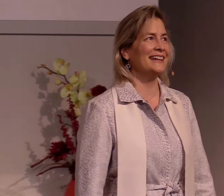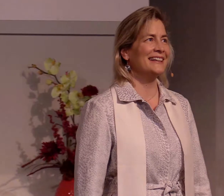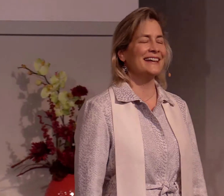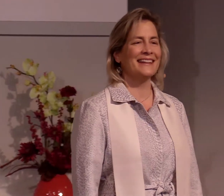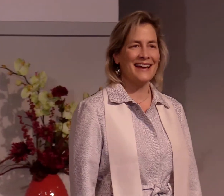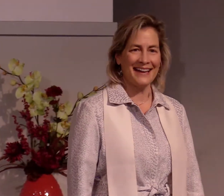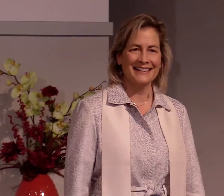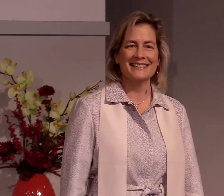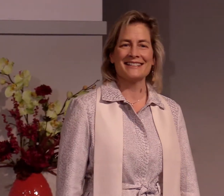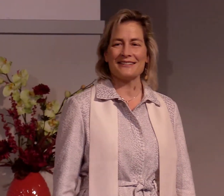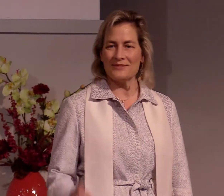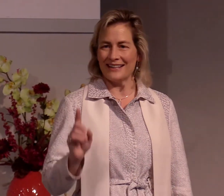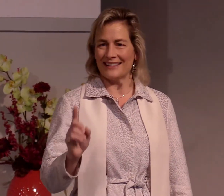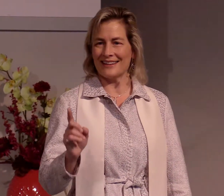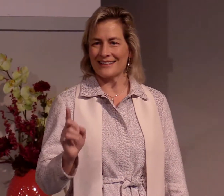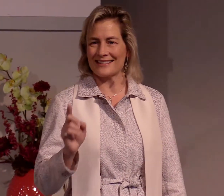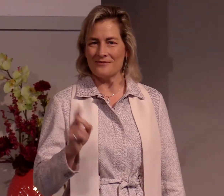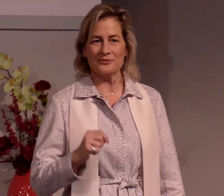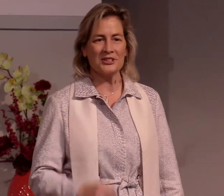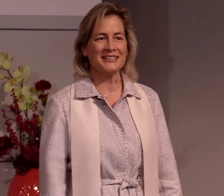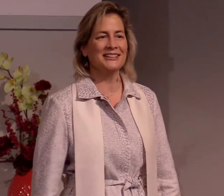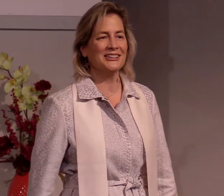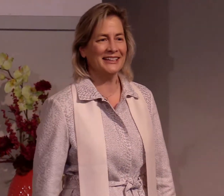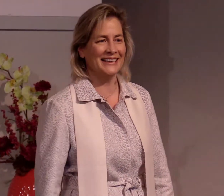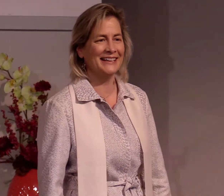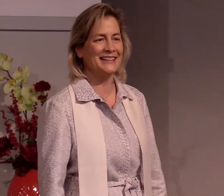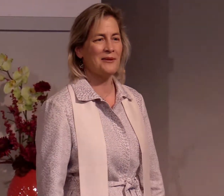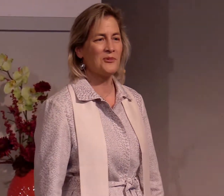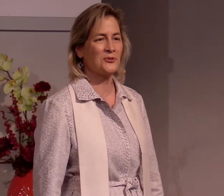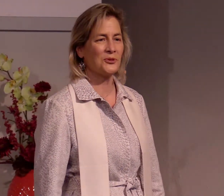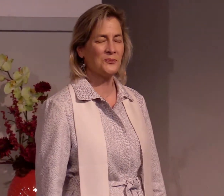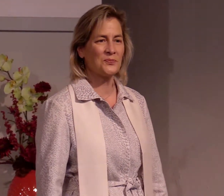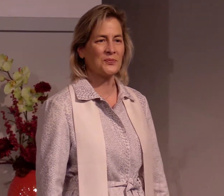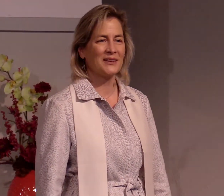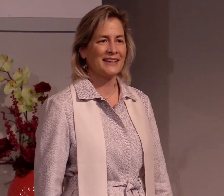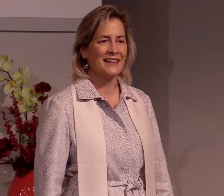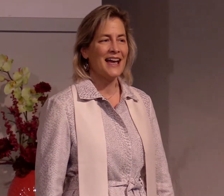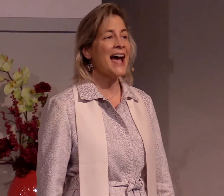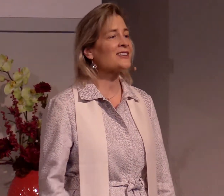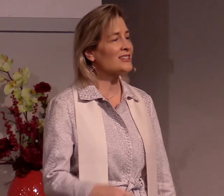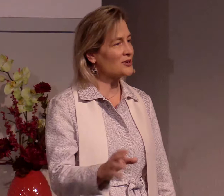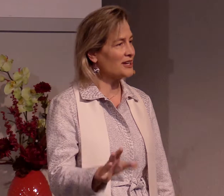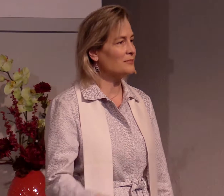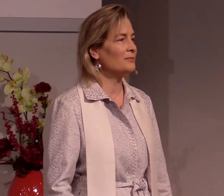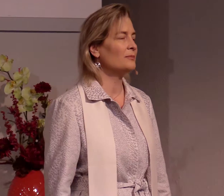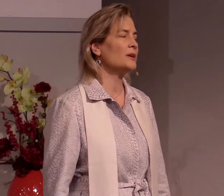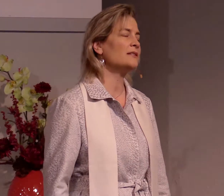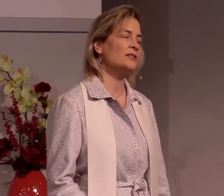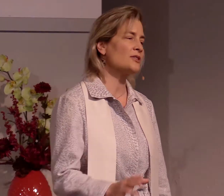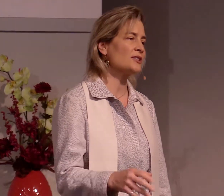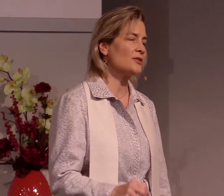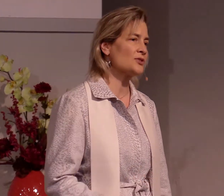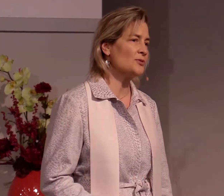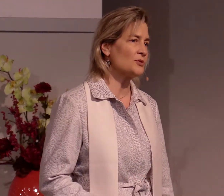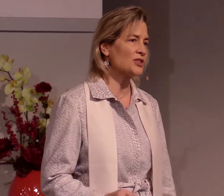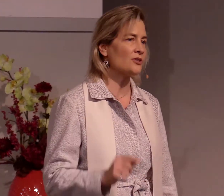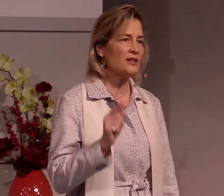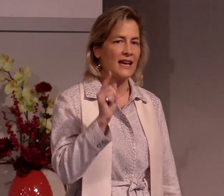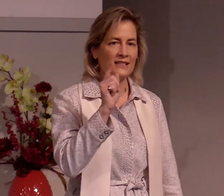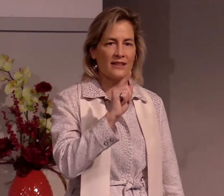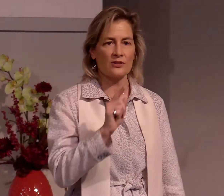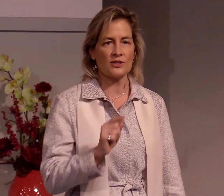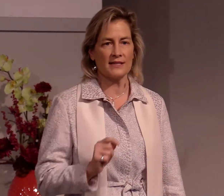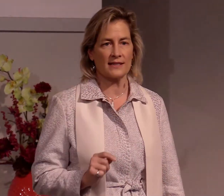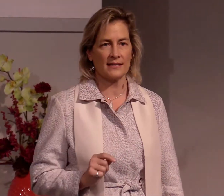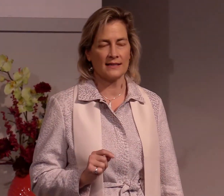I was like, now that, somebody thought of something really good in that boardroom. Ask Siri, but there is no super